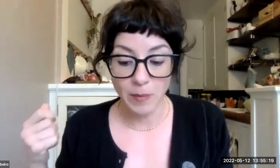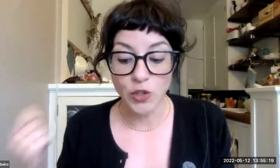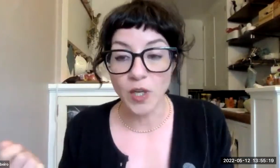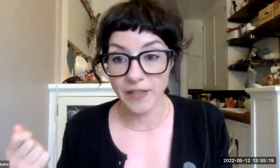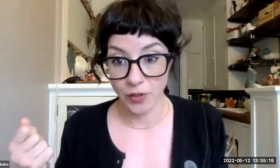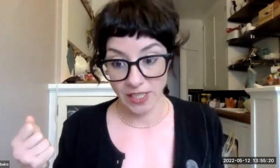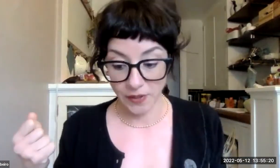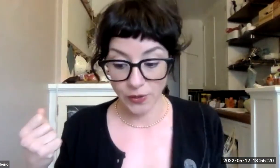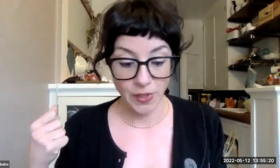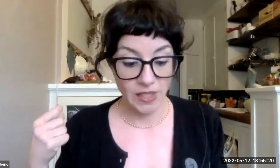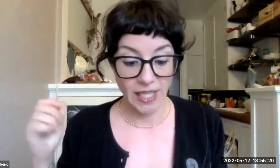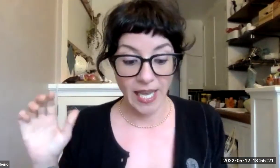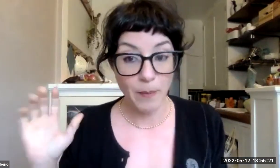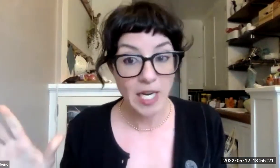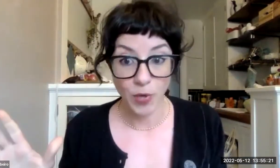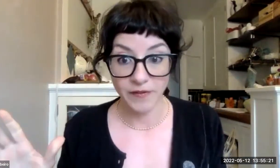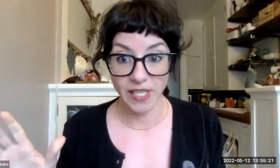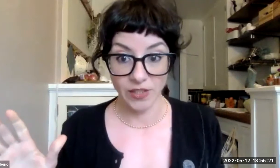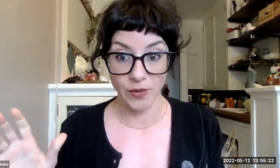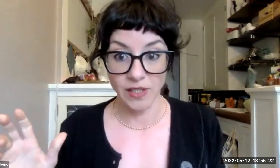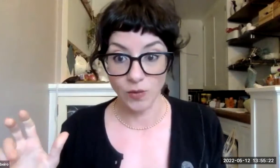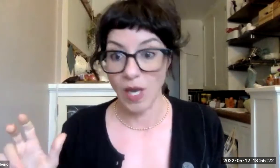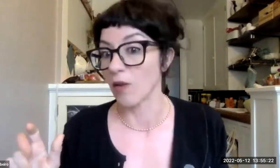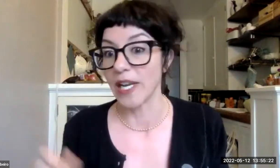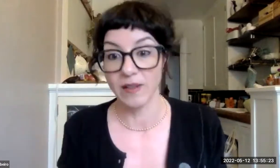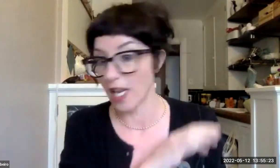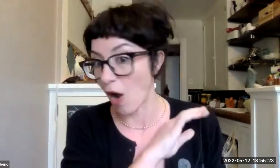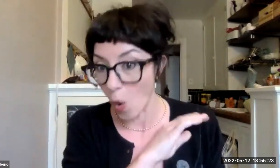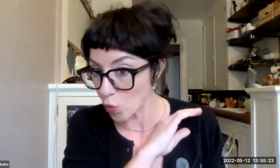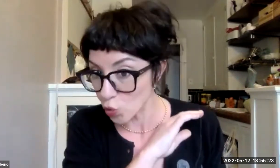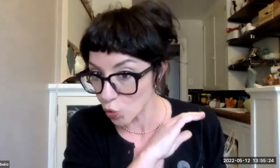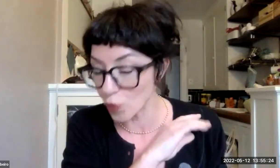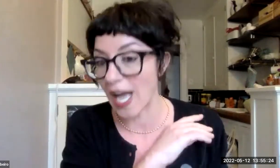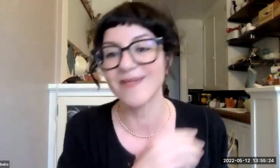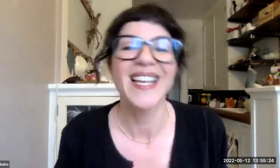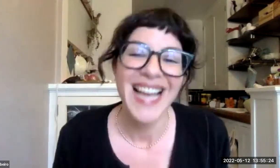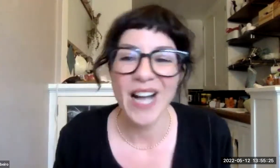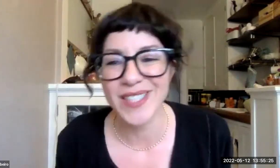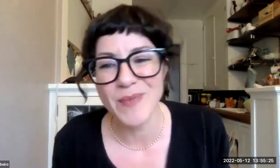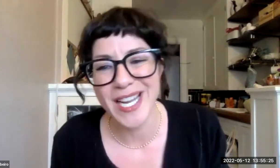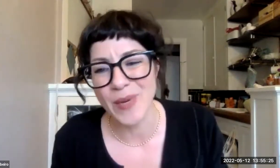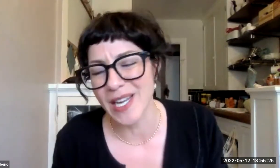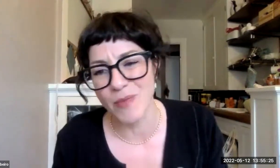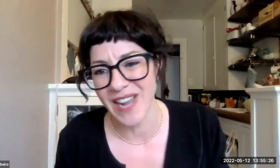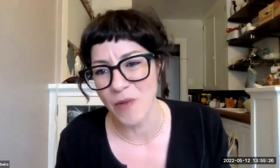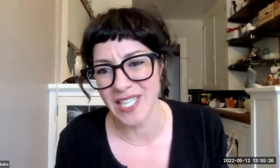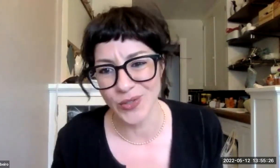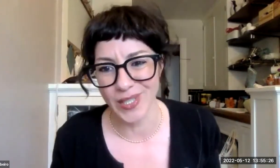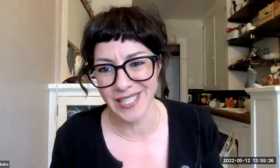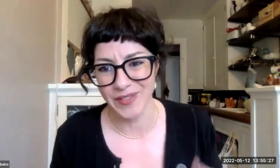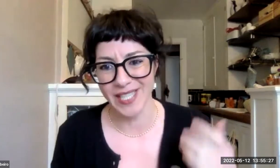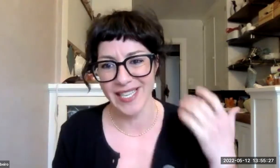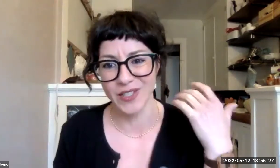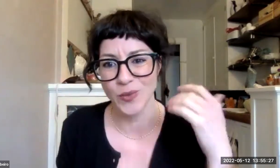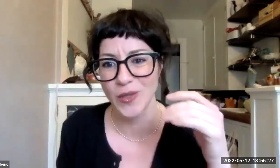requirement for a majority of transfer students and many prof tech students as well, right? I was gonna make up a number of how many